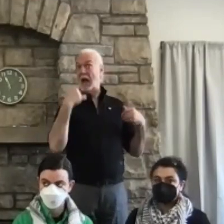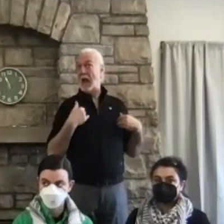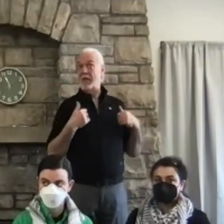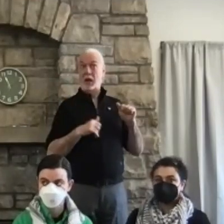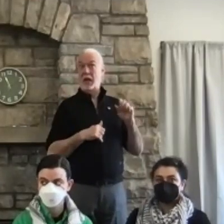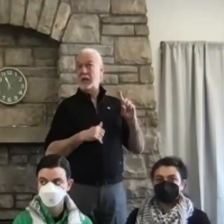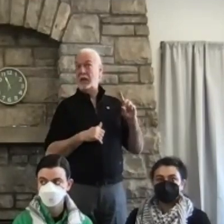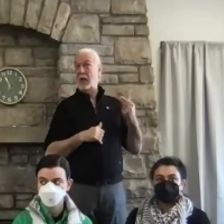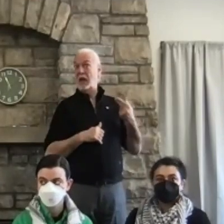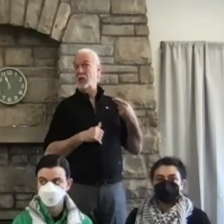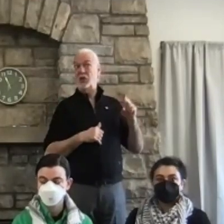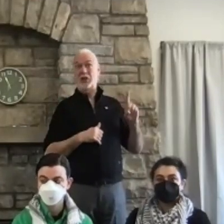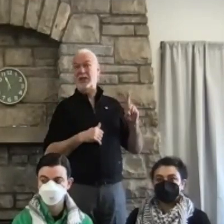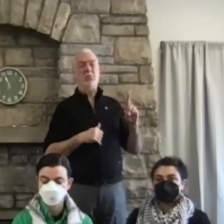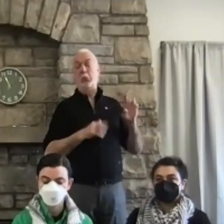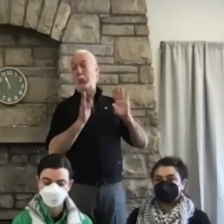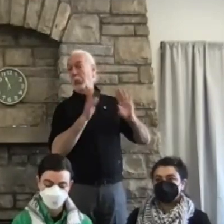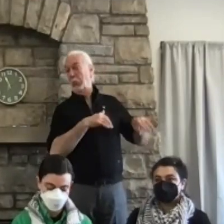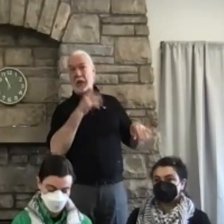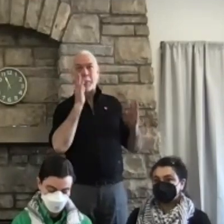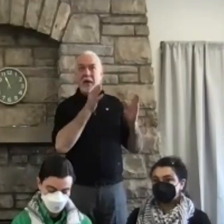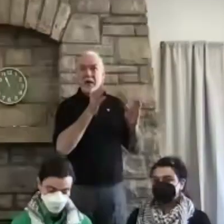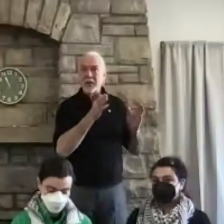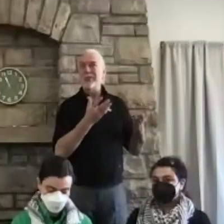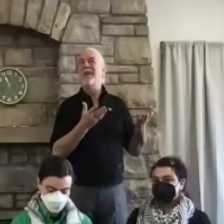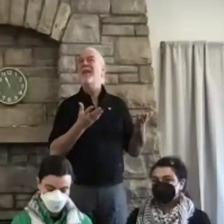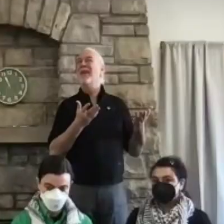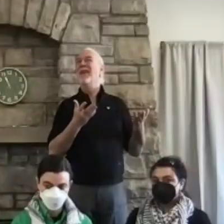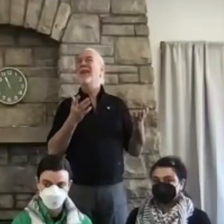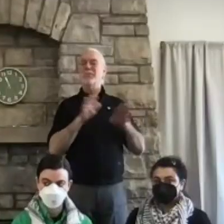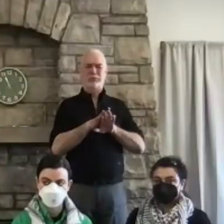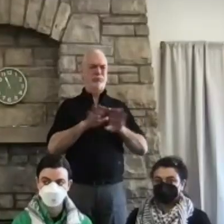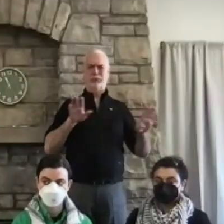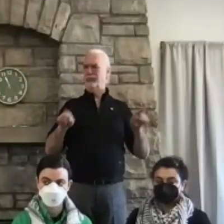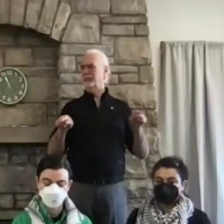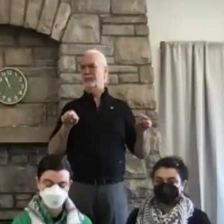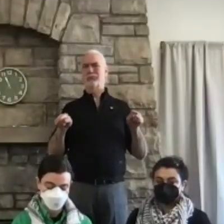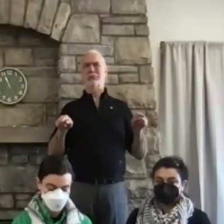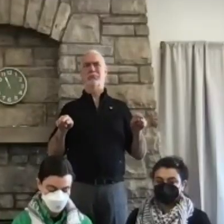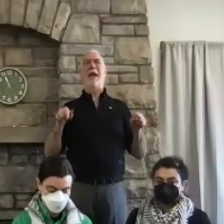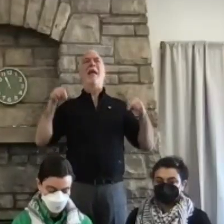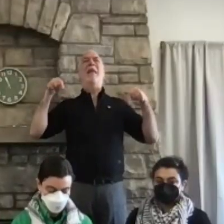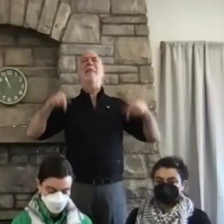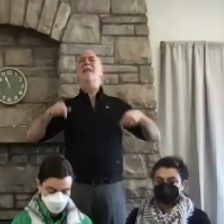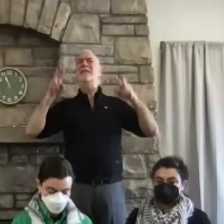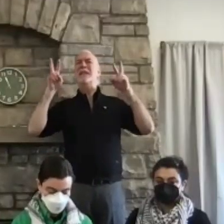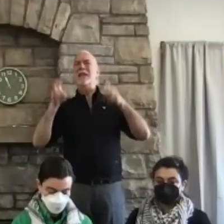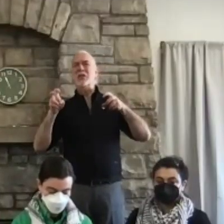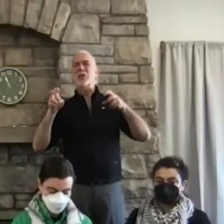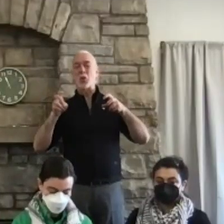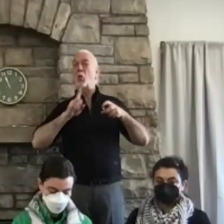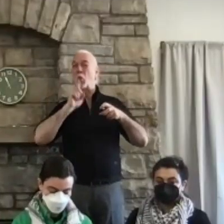So, you know, I think even this issue alone is largely an issue